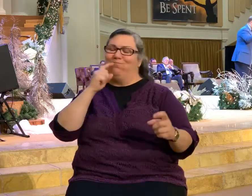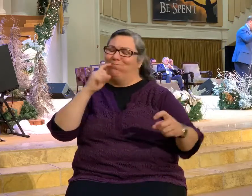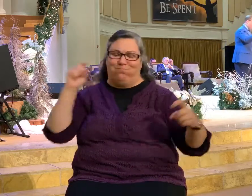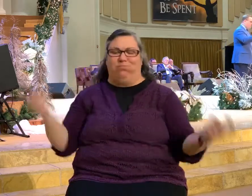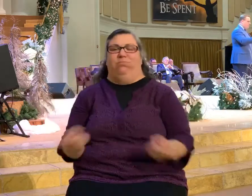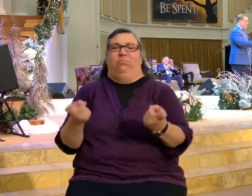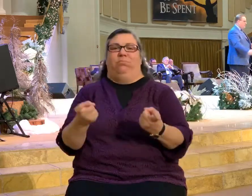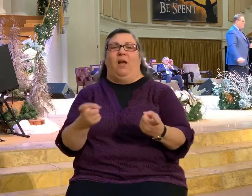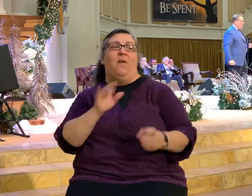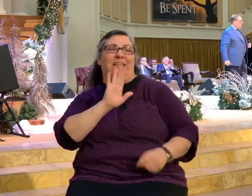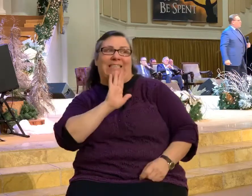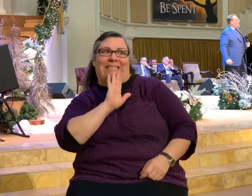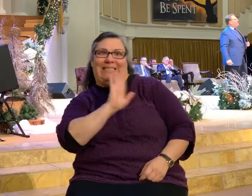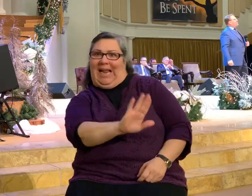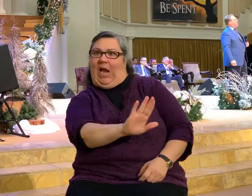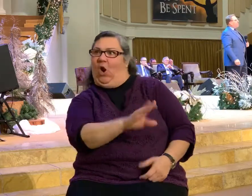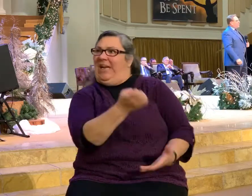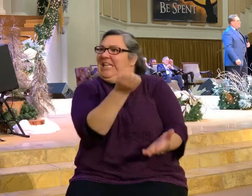their economy.